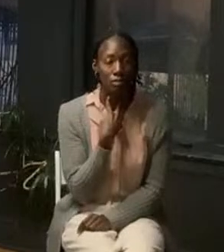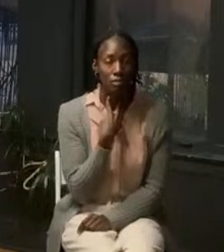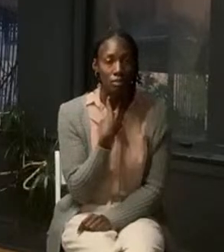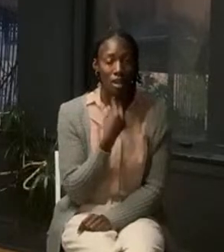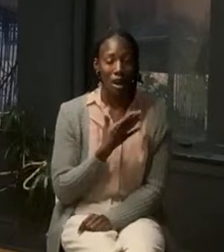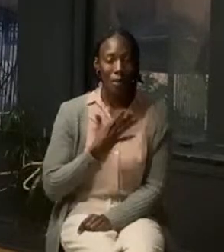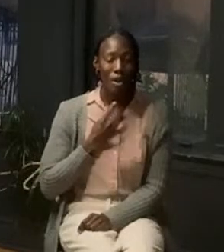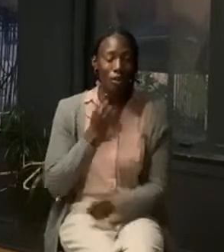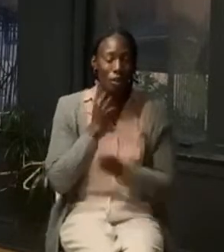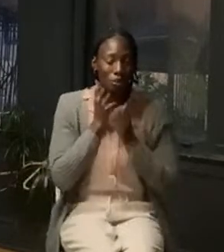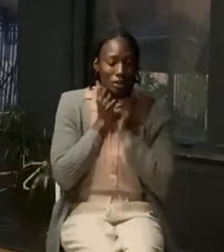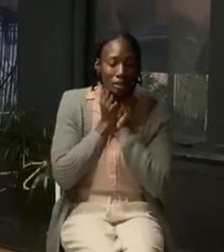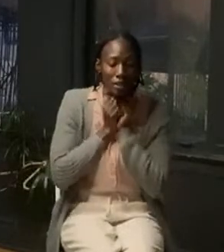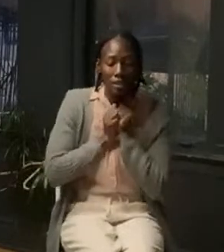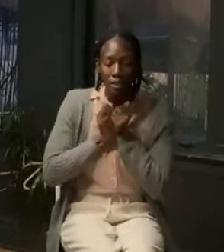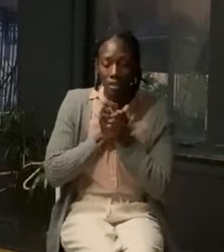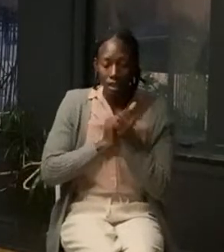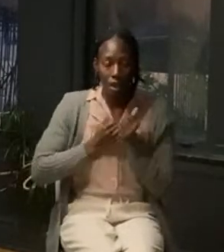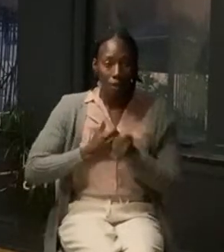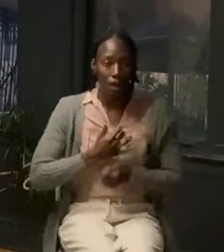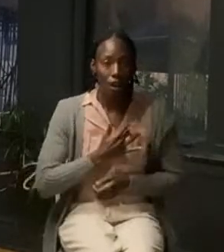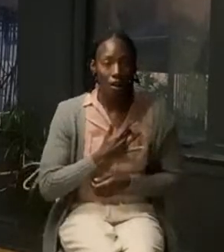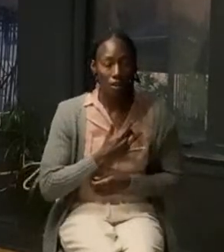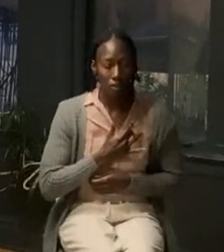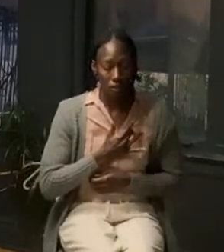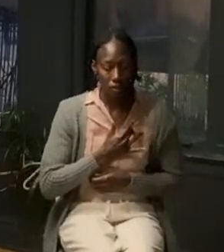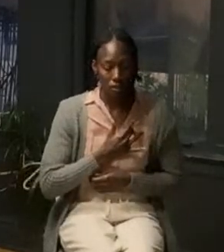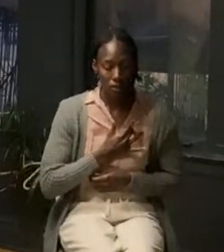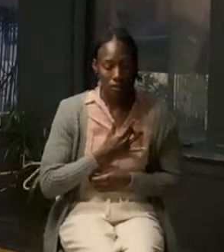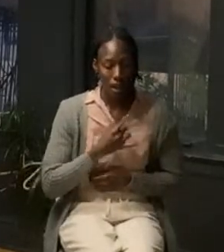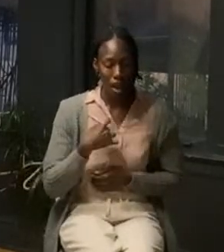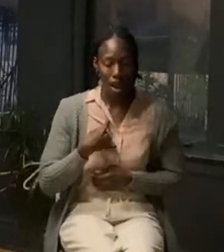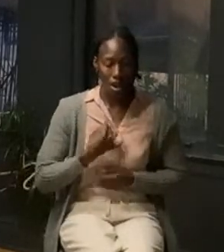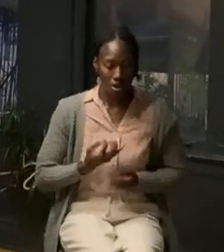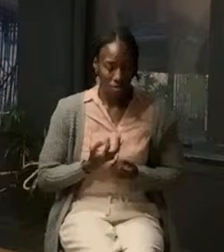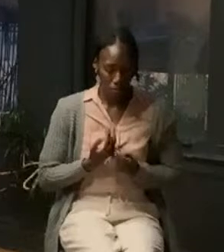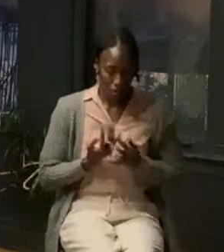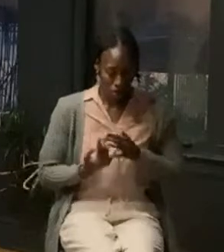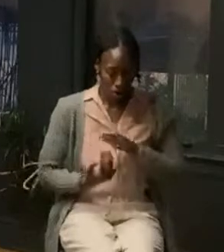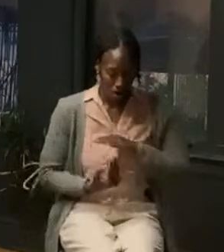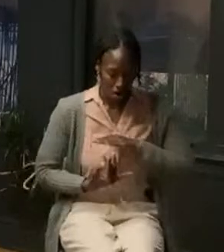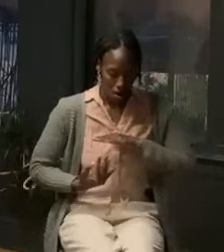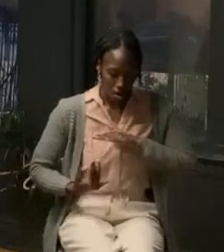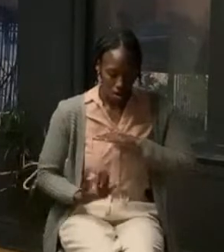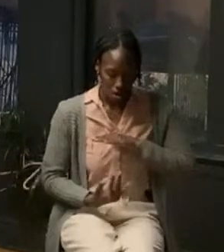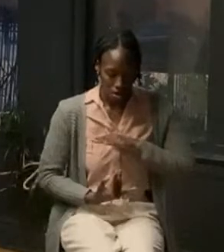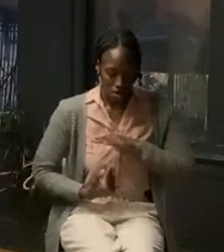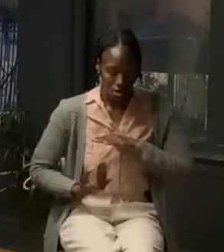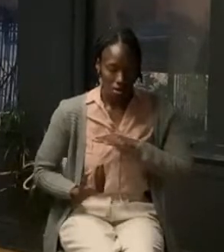My throat eats away my heart. I am burnt inside.